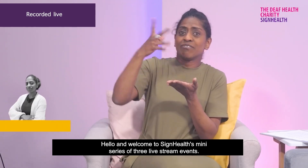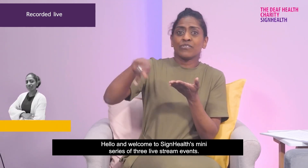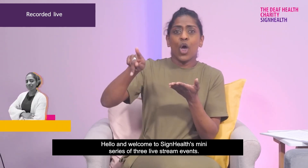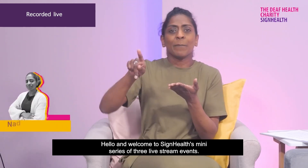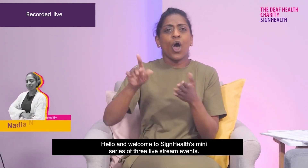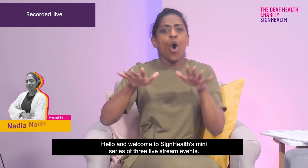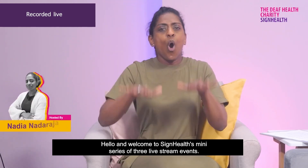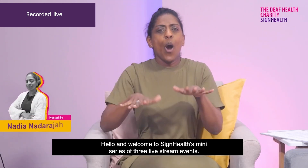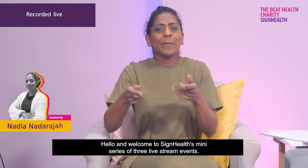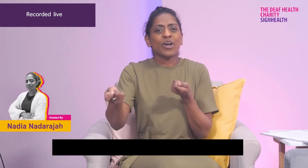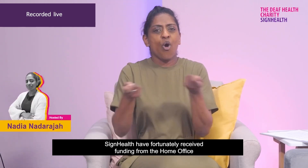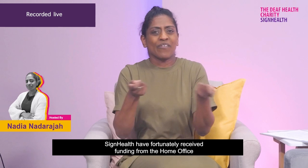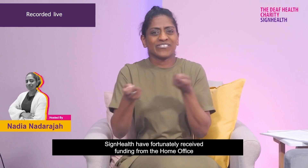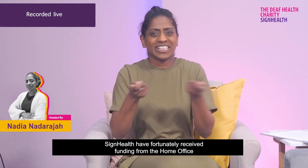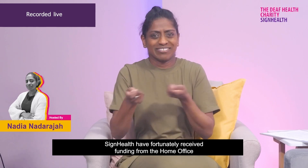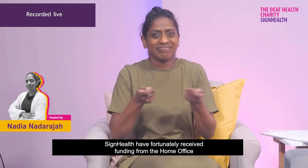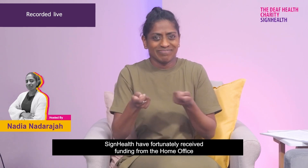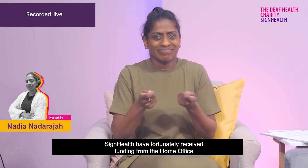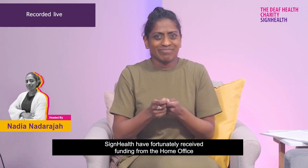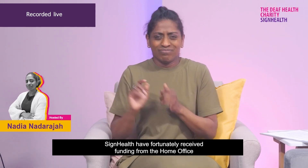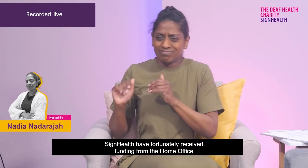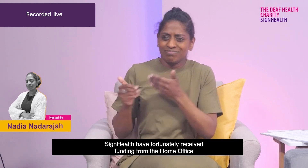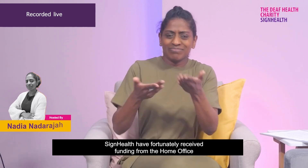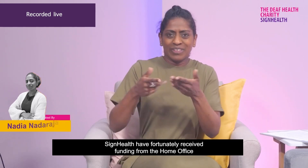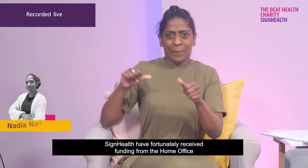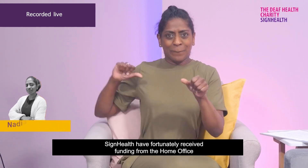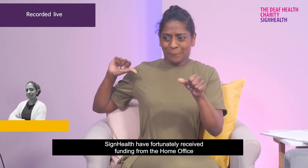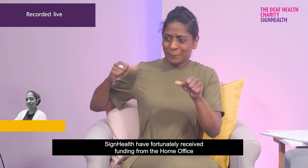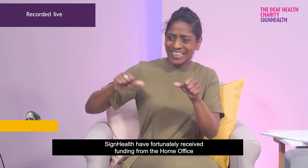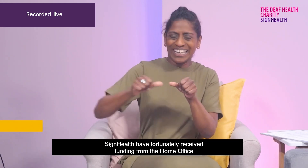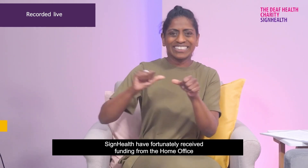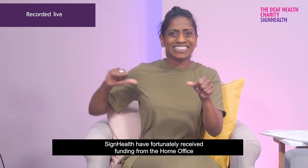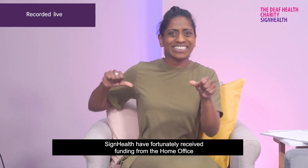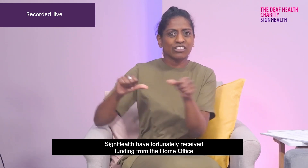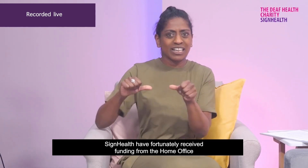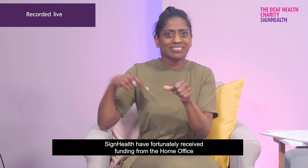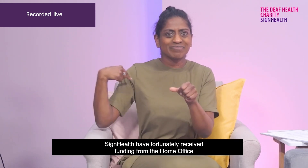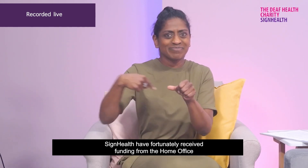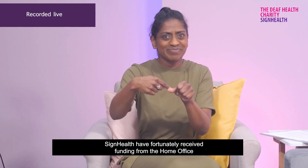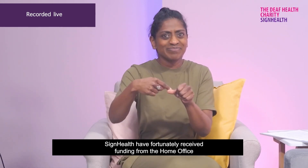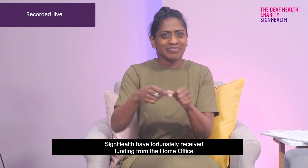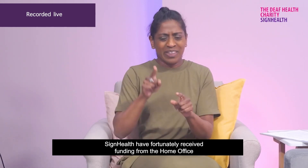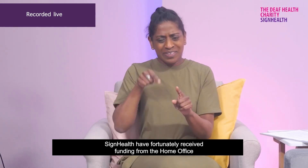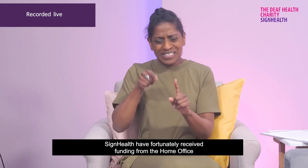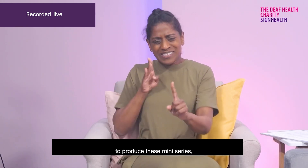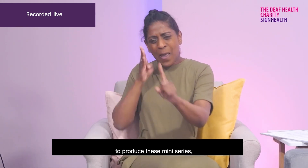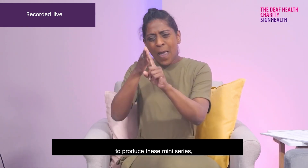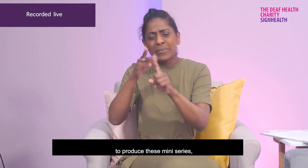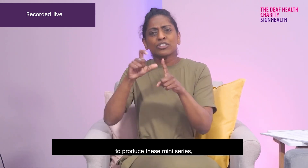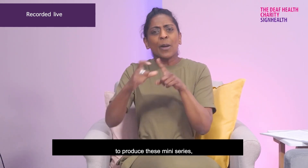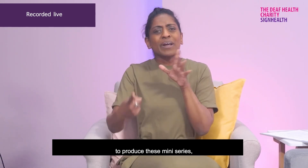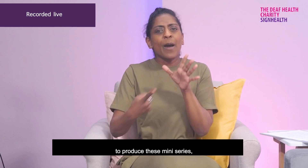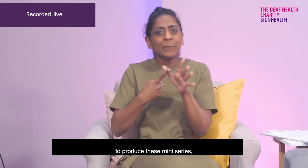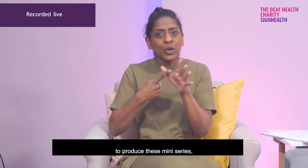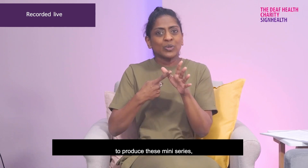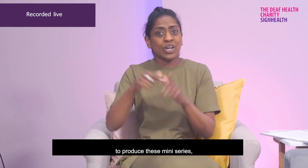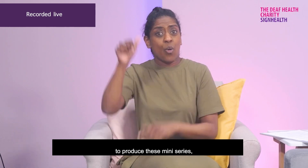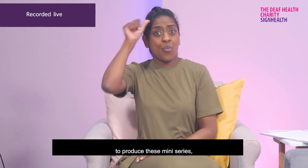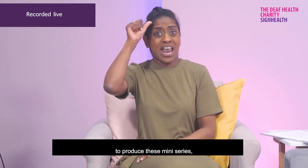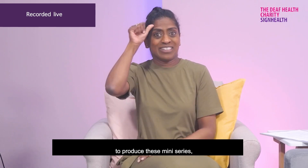SignHealth have fortunately received funding from the Home Office to produce these mini-series. And the aim is to